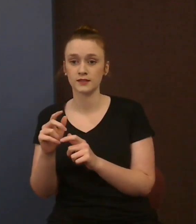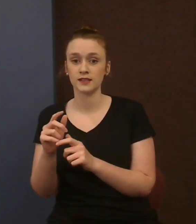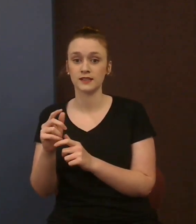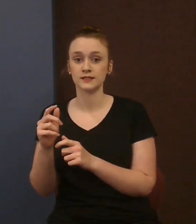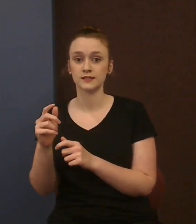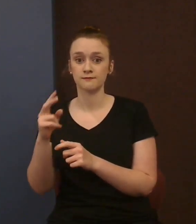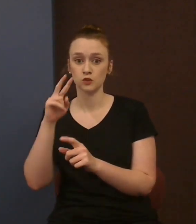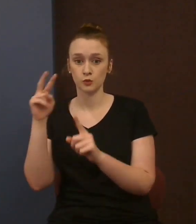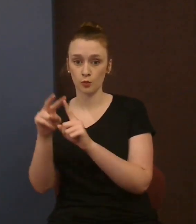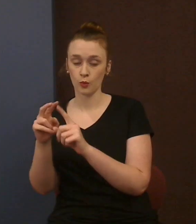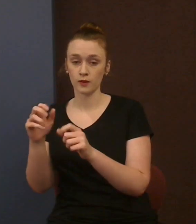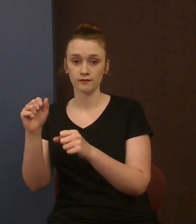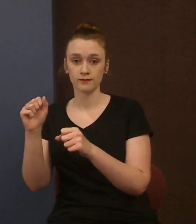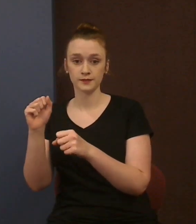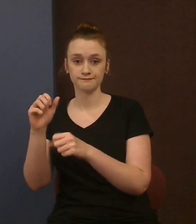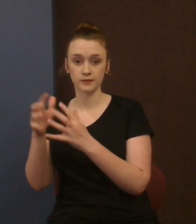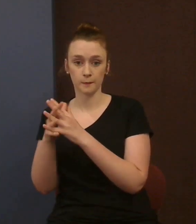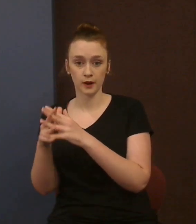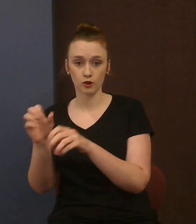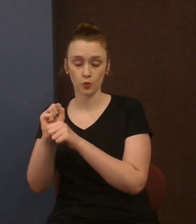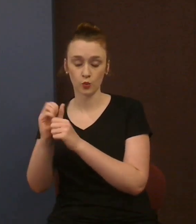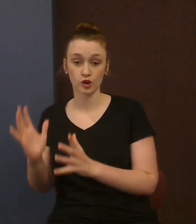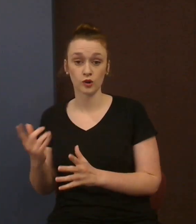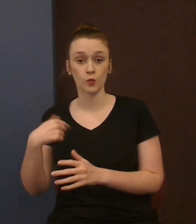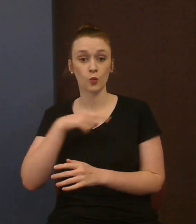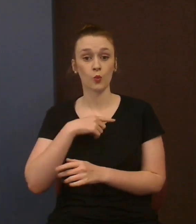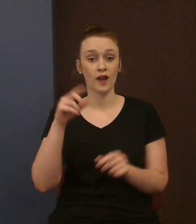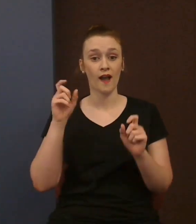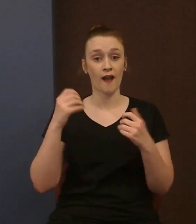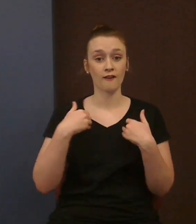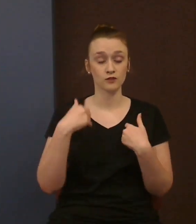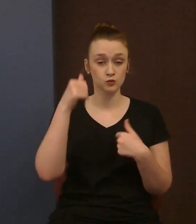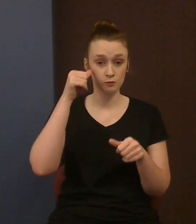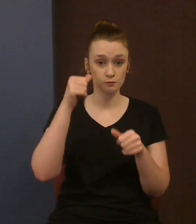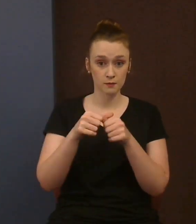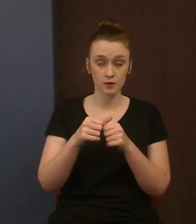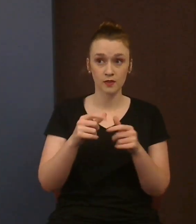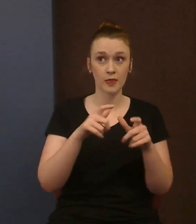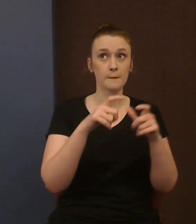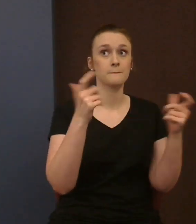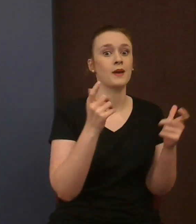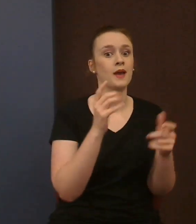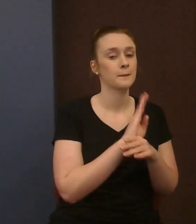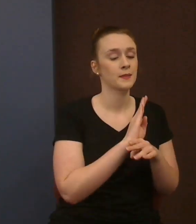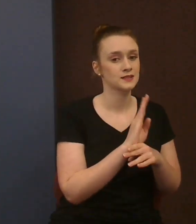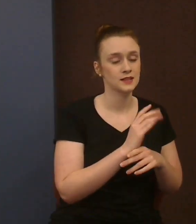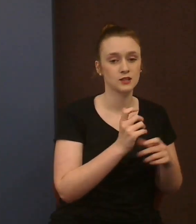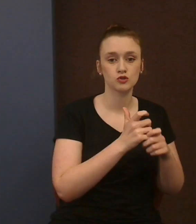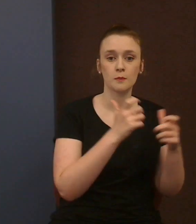worker. We have to remember that big business did a tremendous amount for